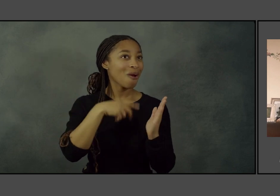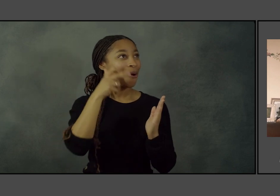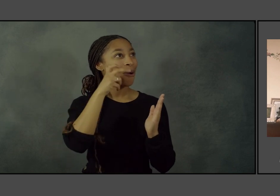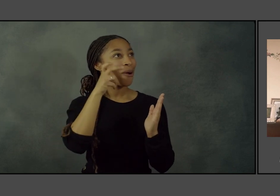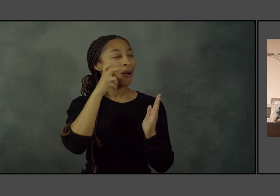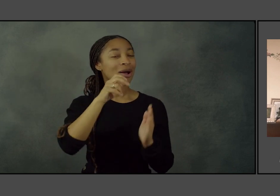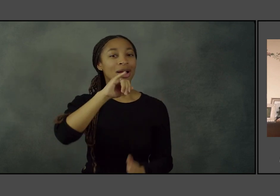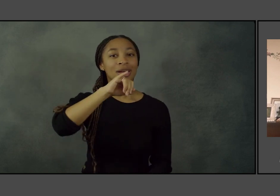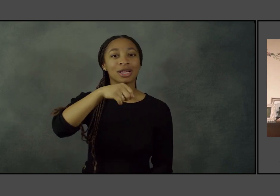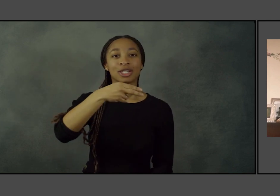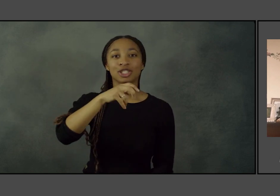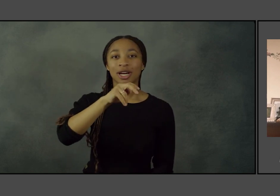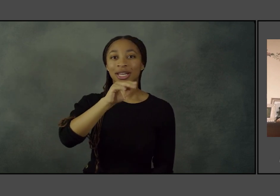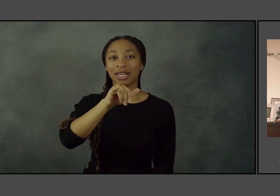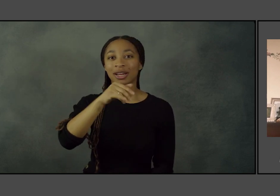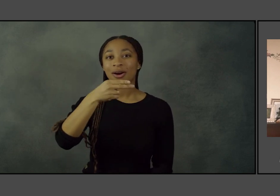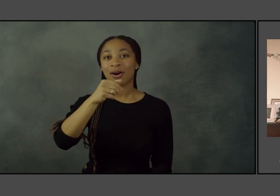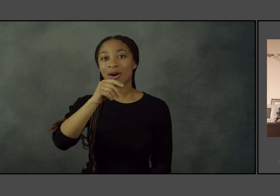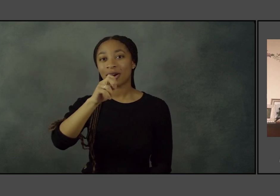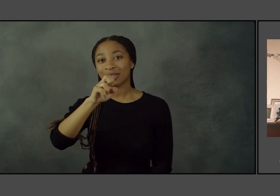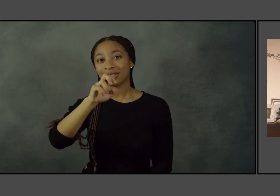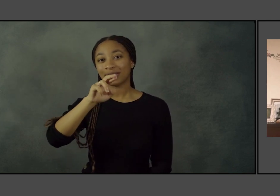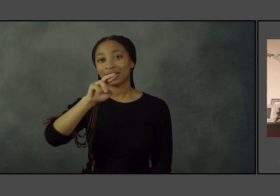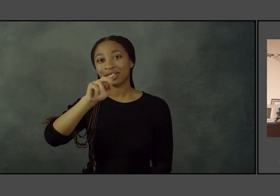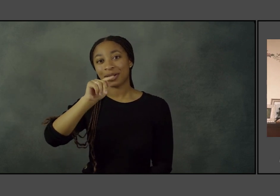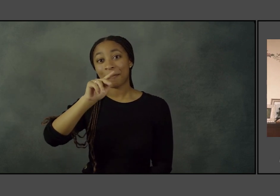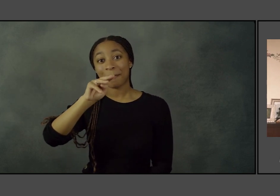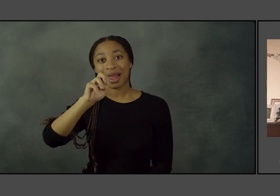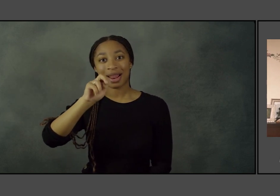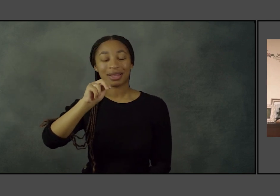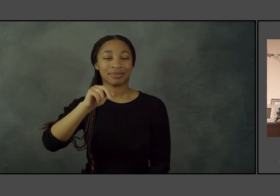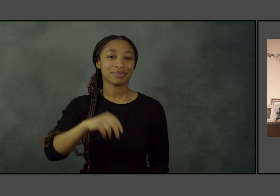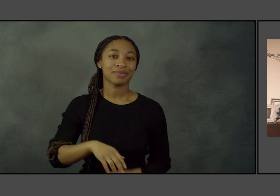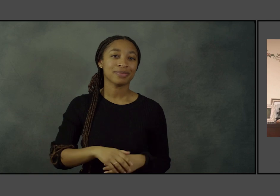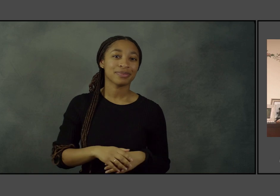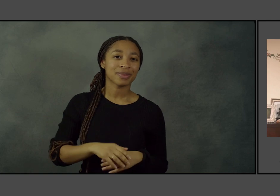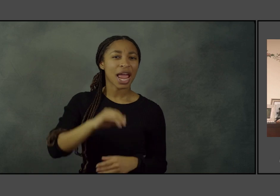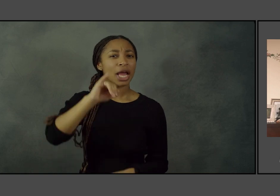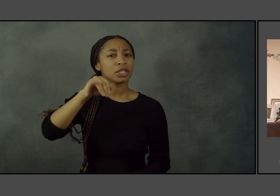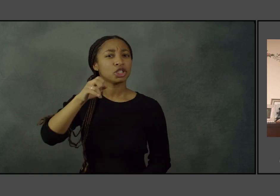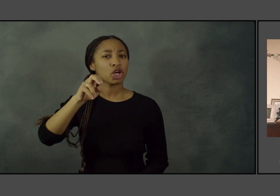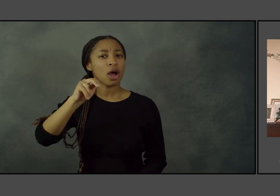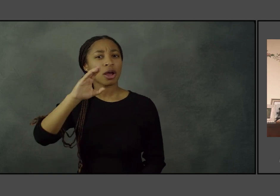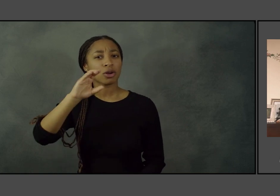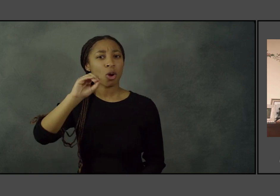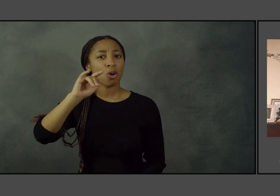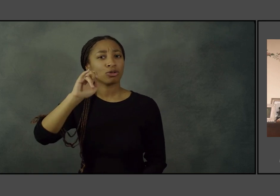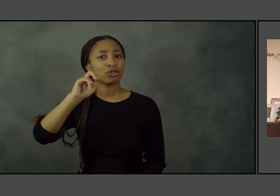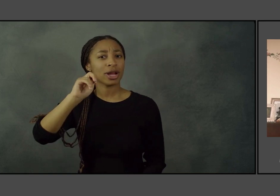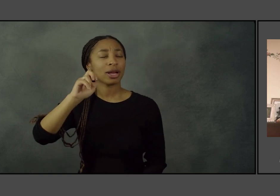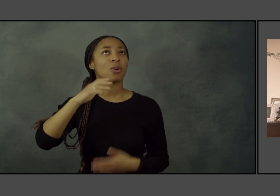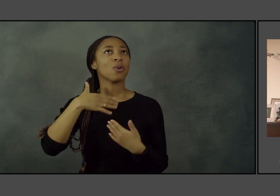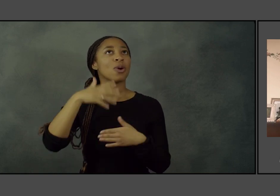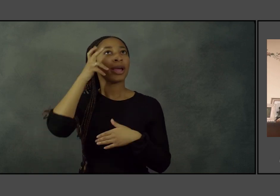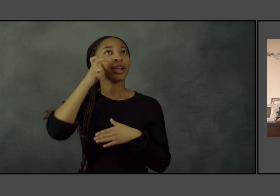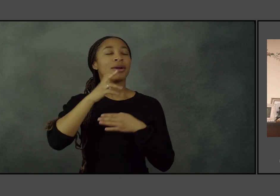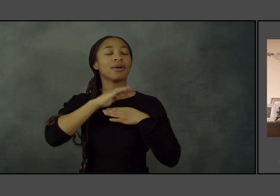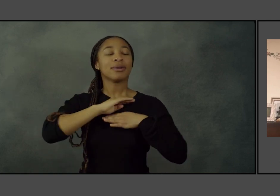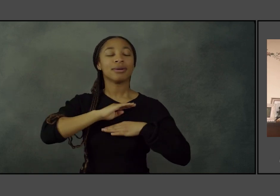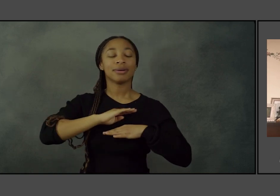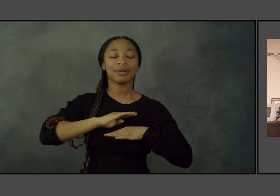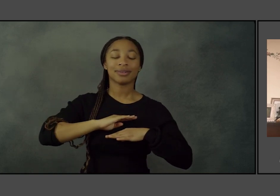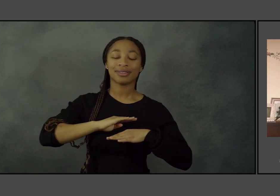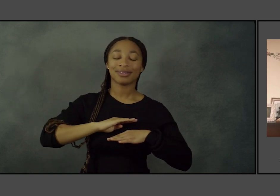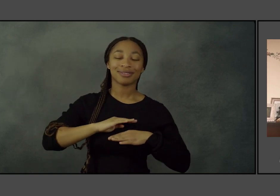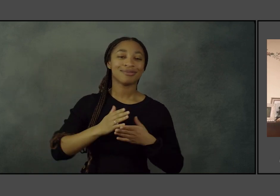Coltrane album Oh, because yes. that just soothes me. Mm-hmm. It soothes me. Mhm. Mm.